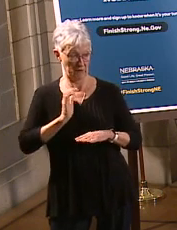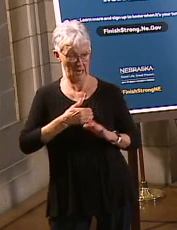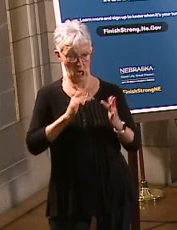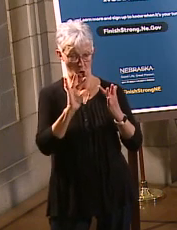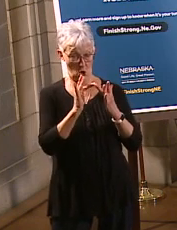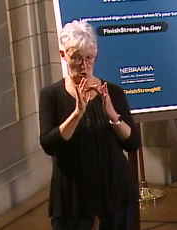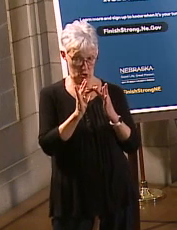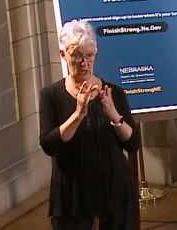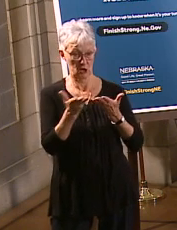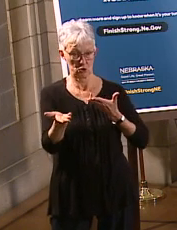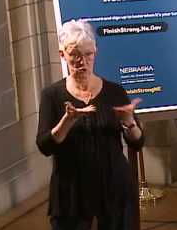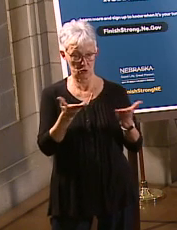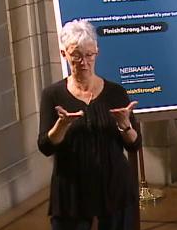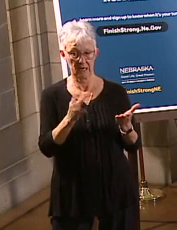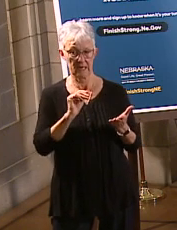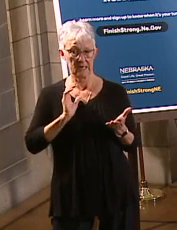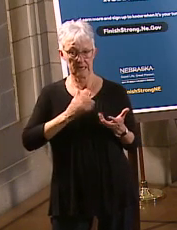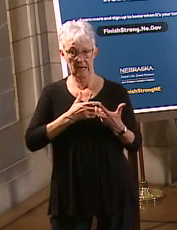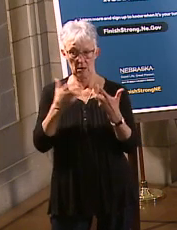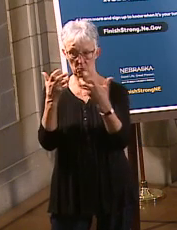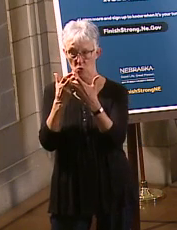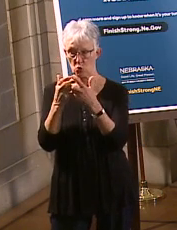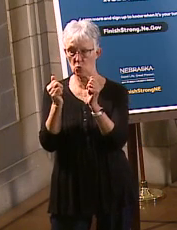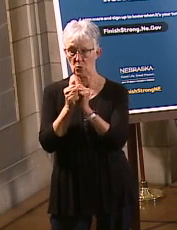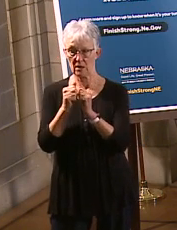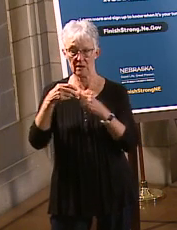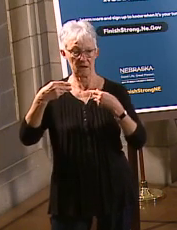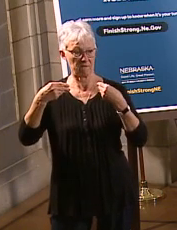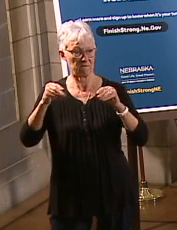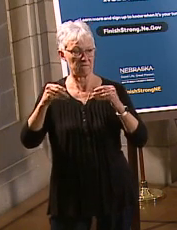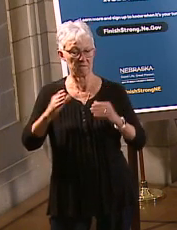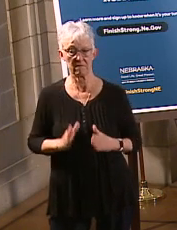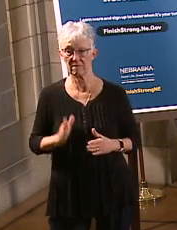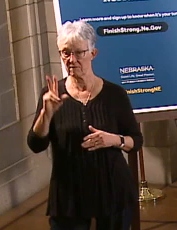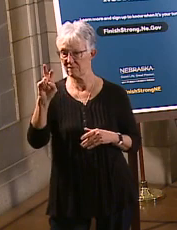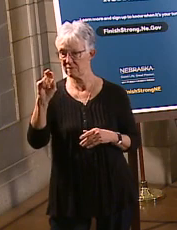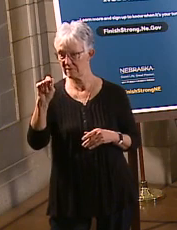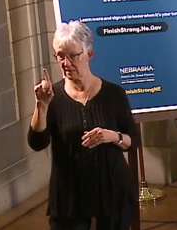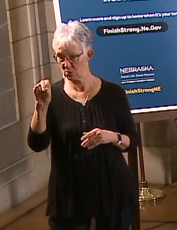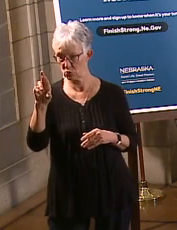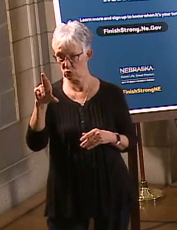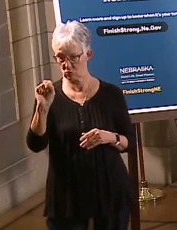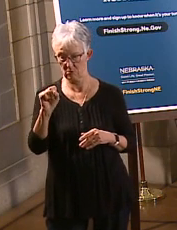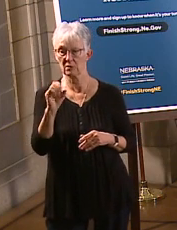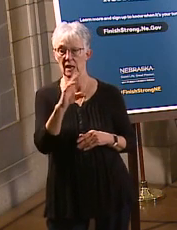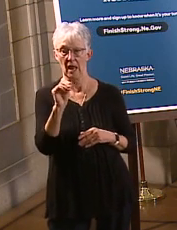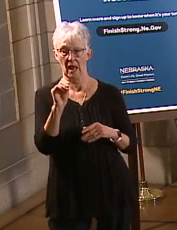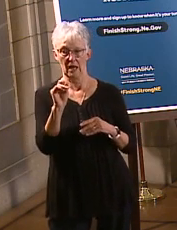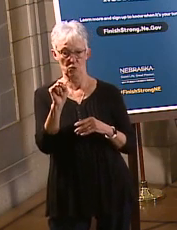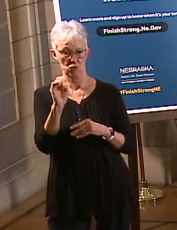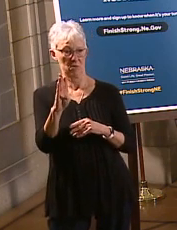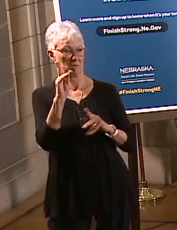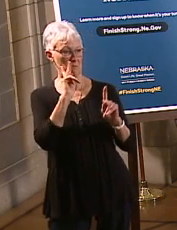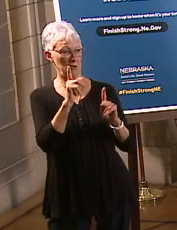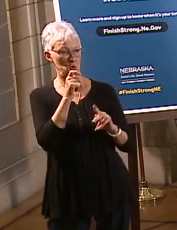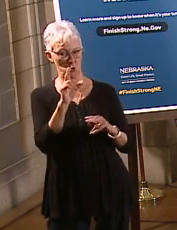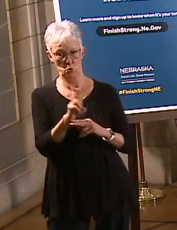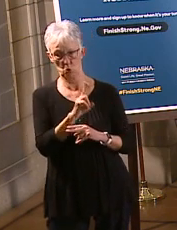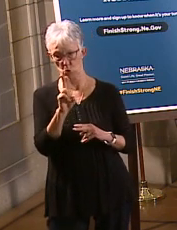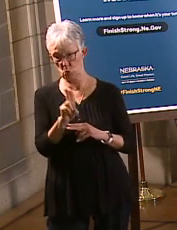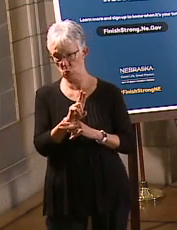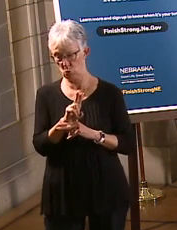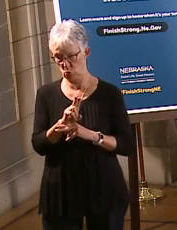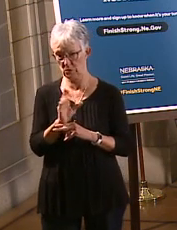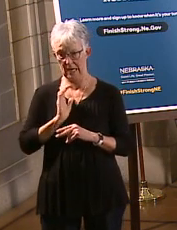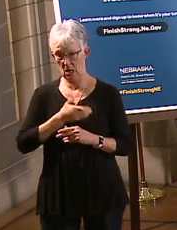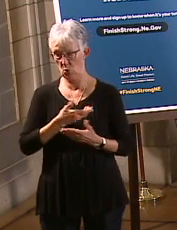with our vendors and the state's e-government provider, NIC Nebraska, who helped us successfully deploy these services. At this time, I'd like to invite a couple of the